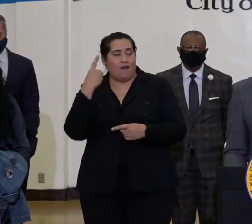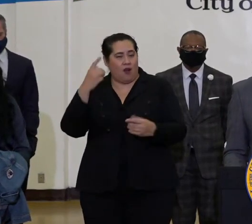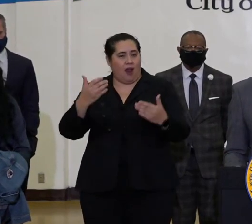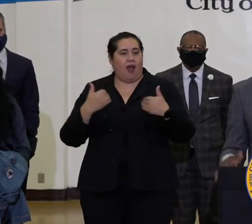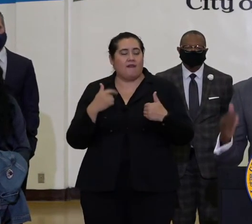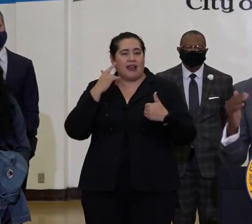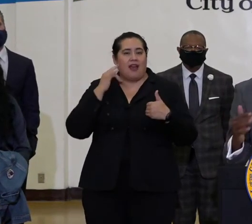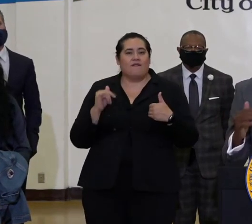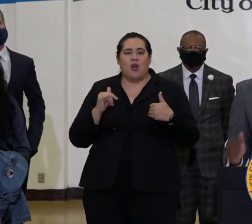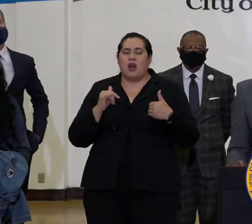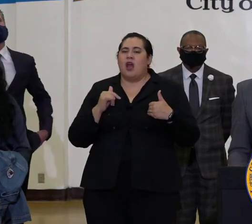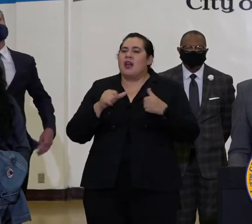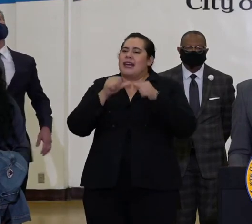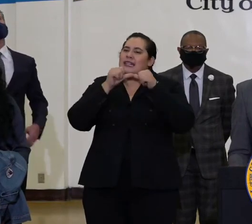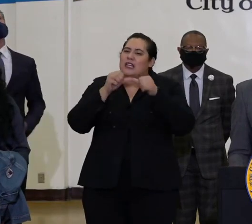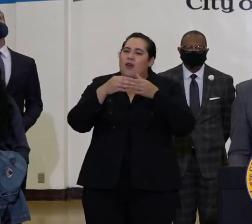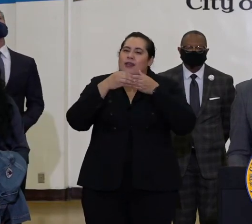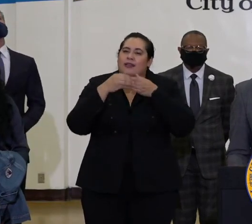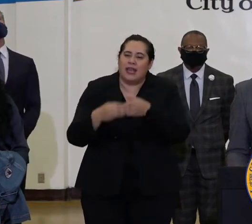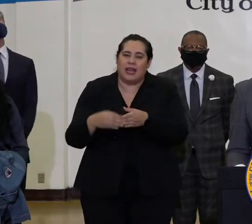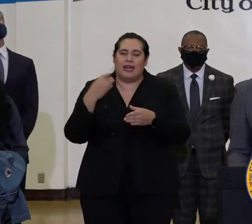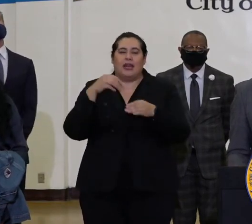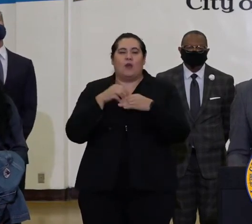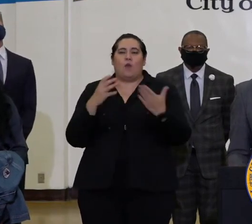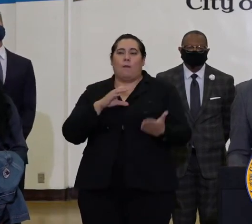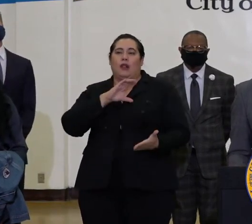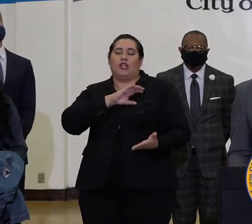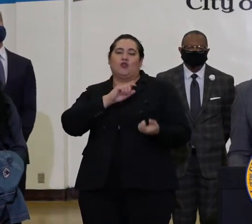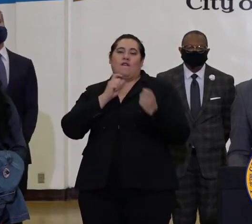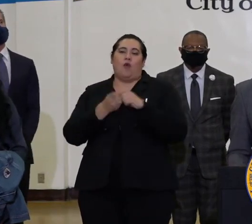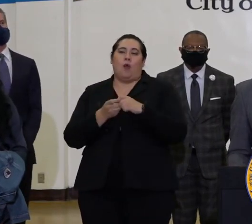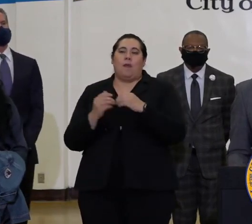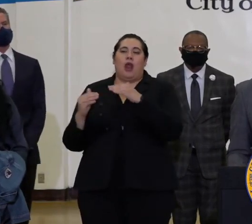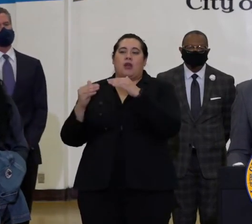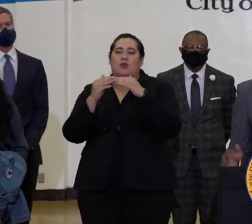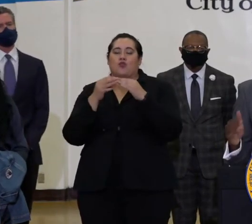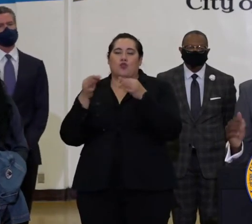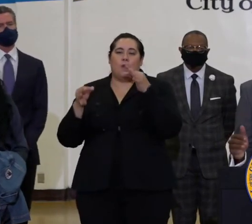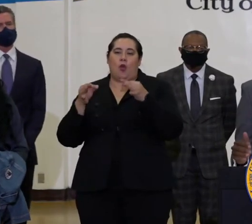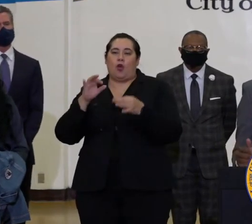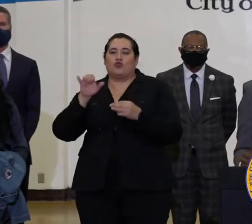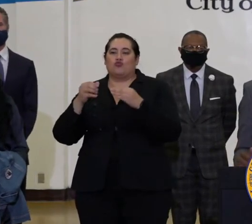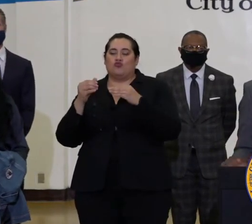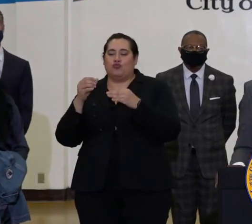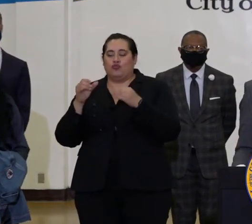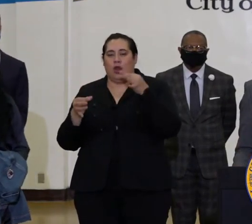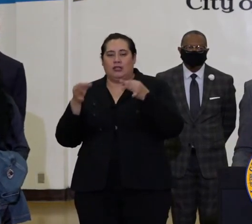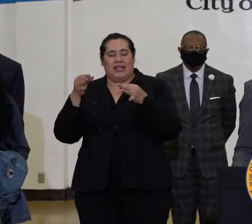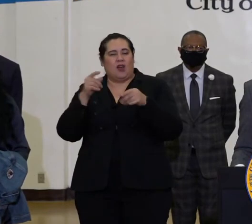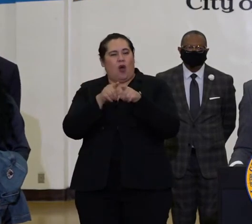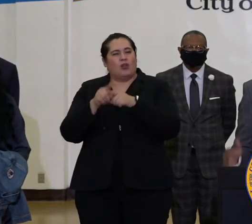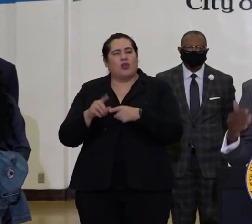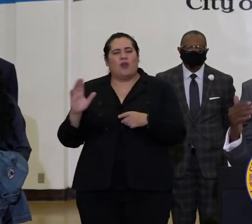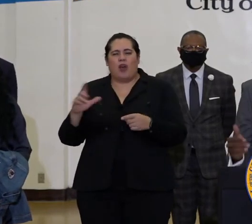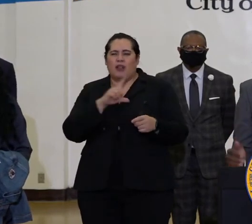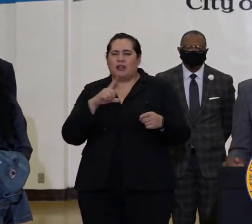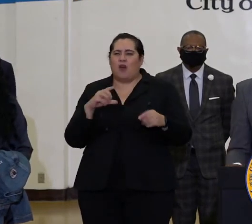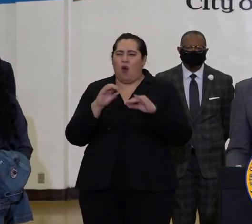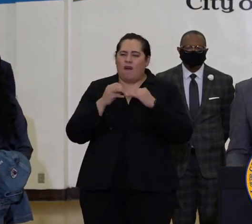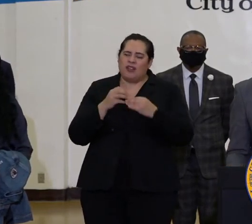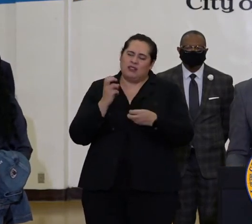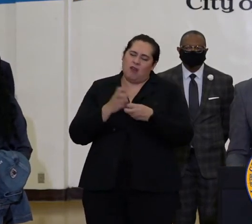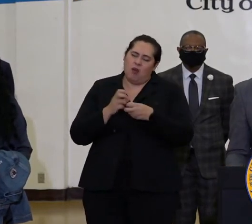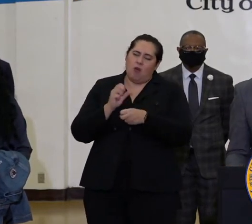having California continue to lead in police reform and criminal justice, as well as his legislative office for their diligently